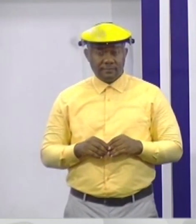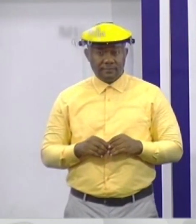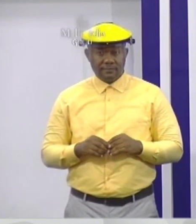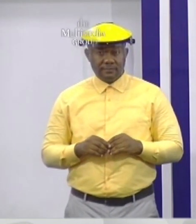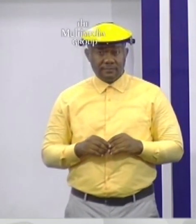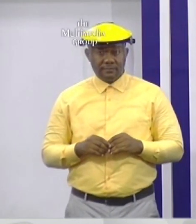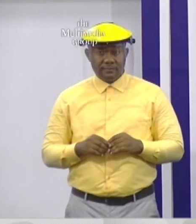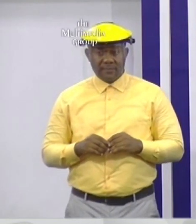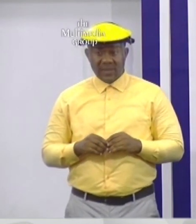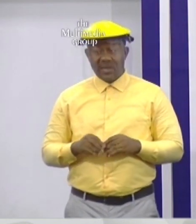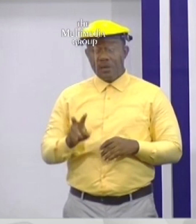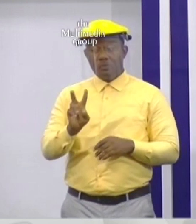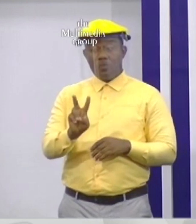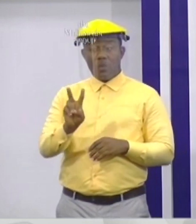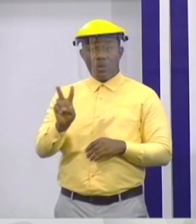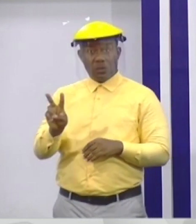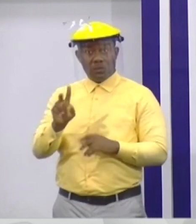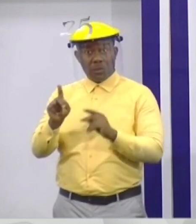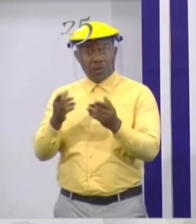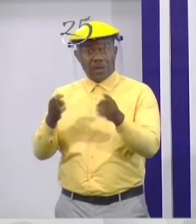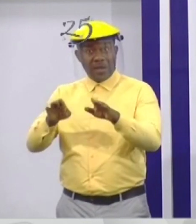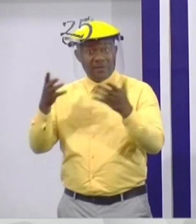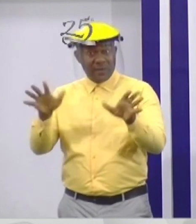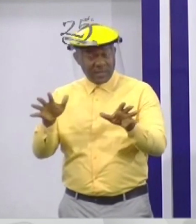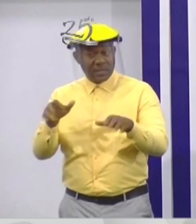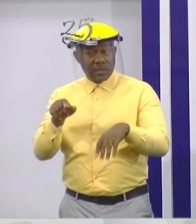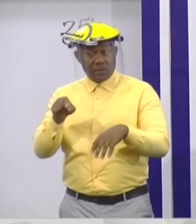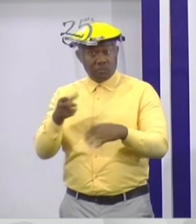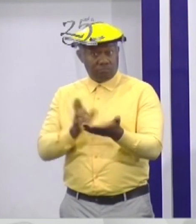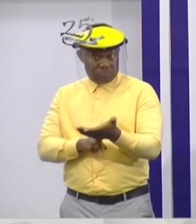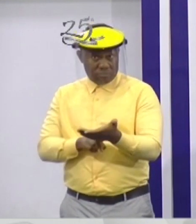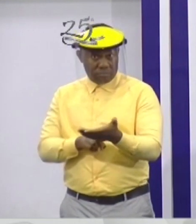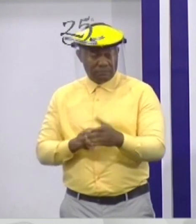out of the 22 deaths that we have recorded,